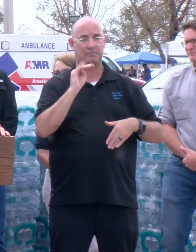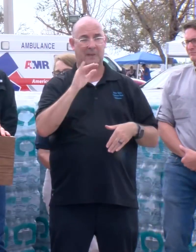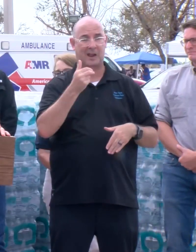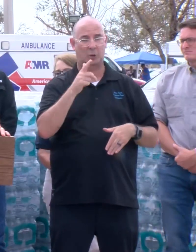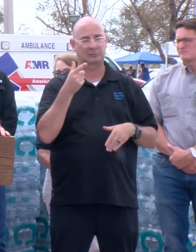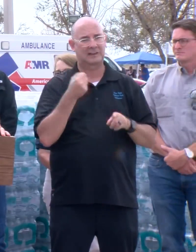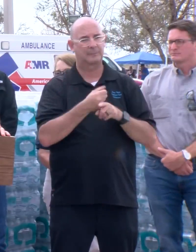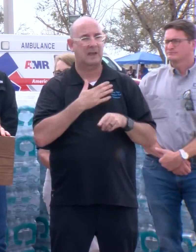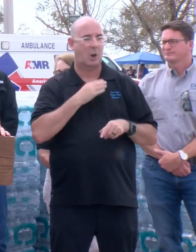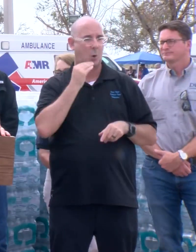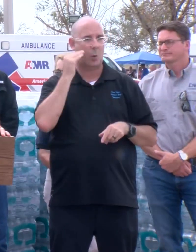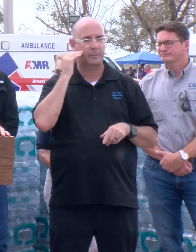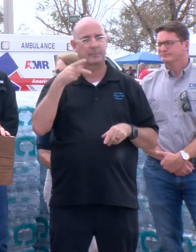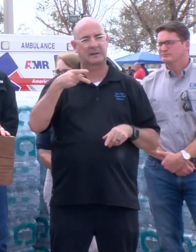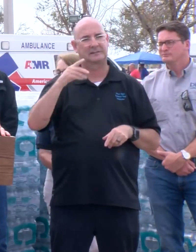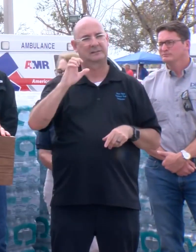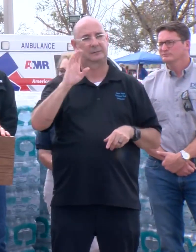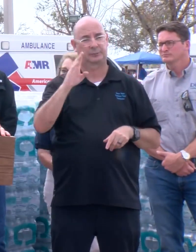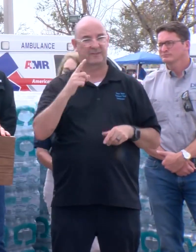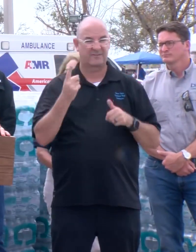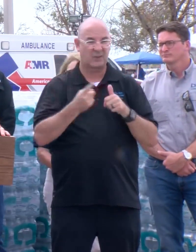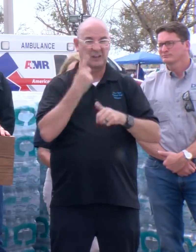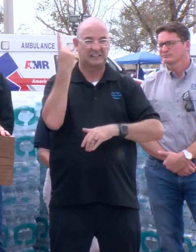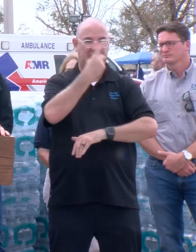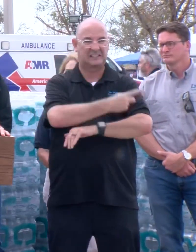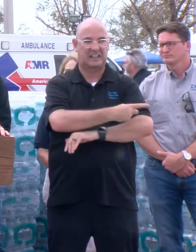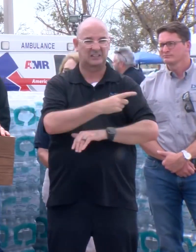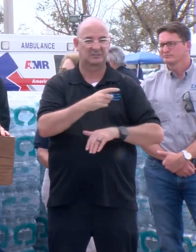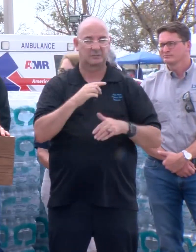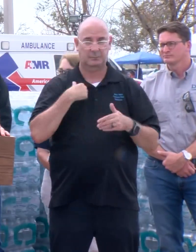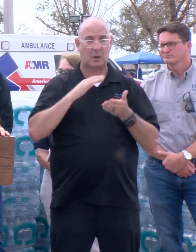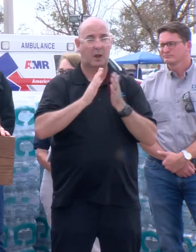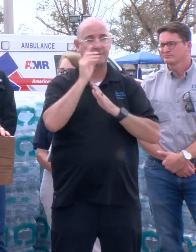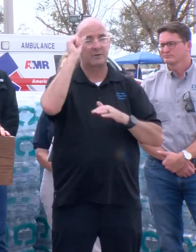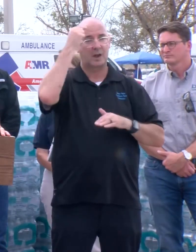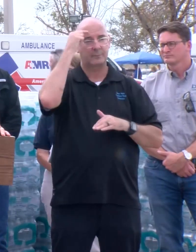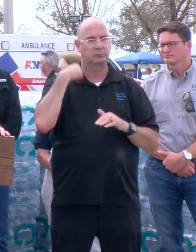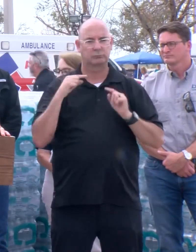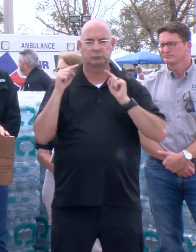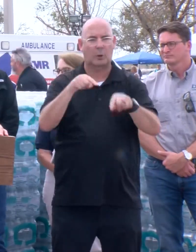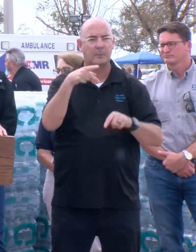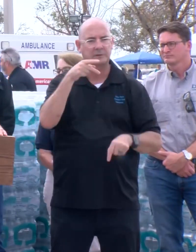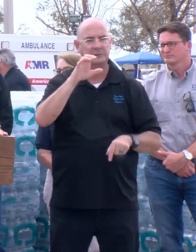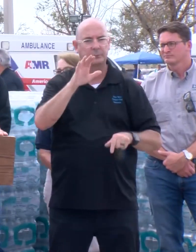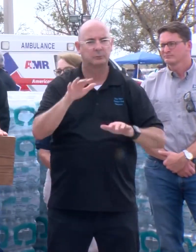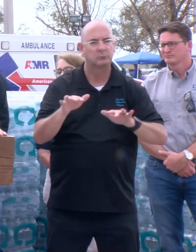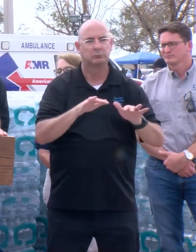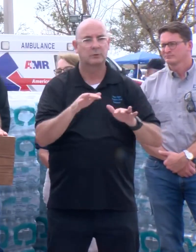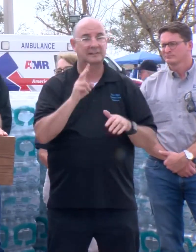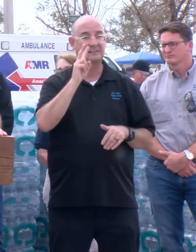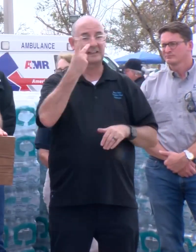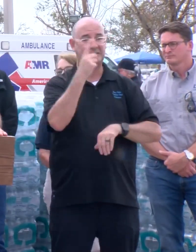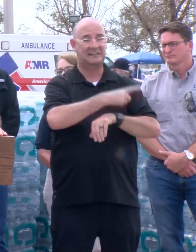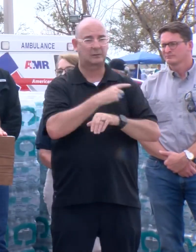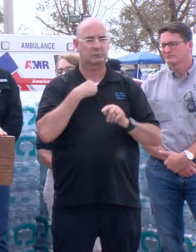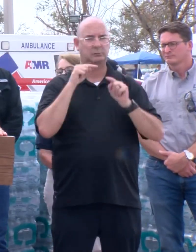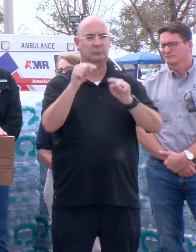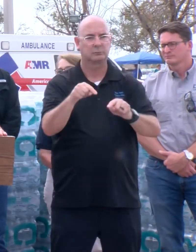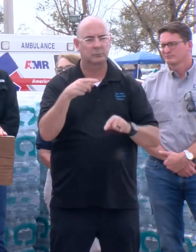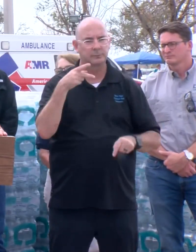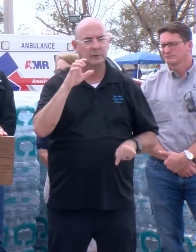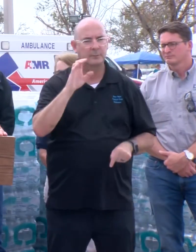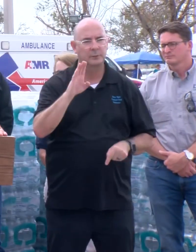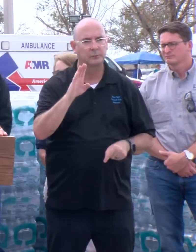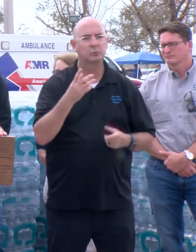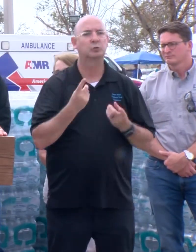The first day he is officially in office, he's in Panama City. The second day he's officially in office, he's in Panama City. And what's he doing? Hurricane